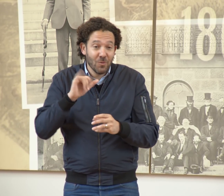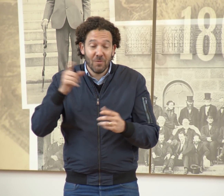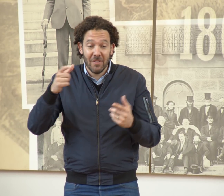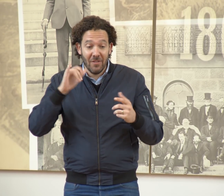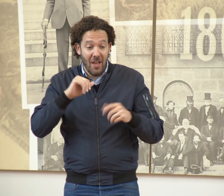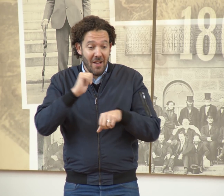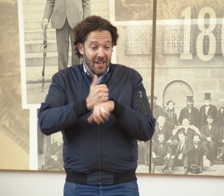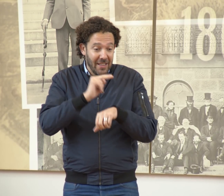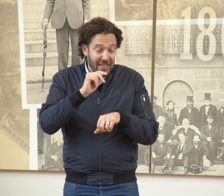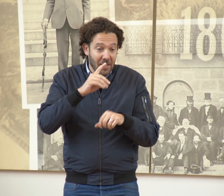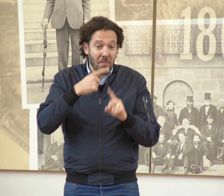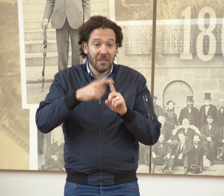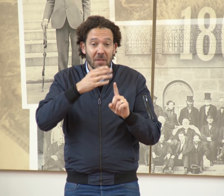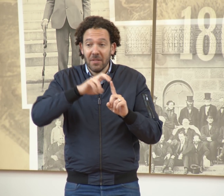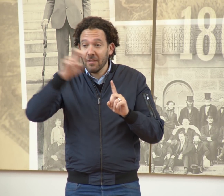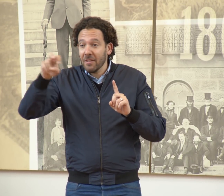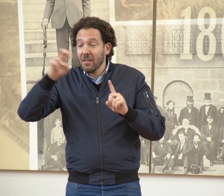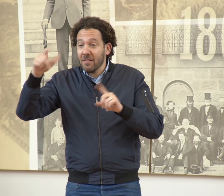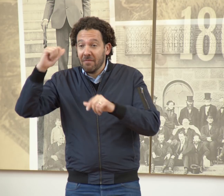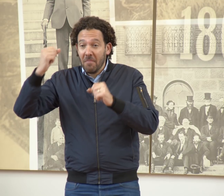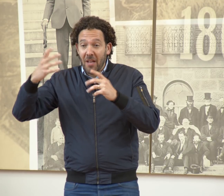nationwide and around the world,